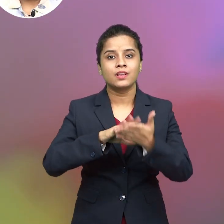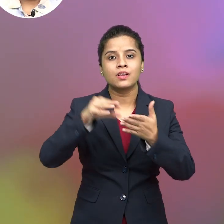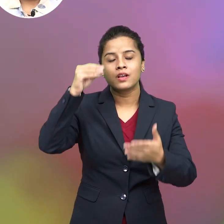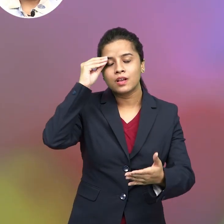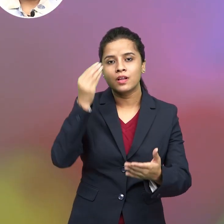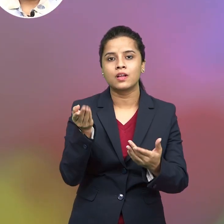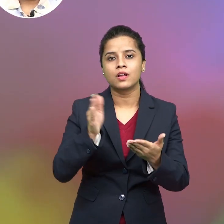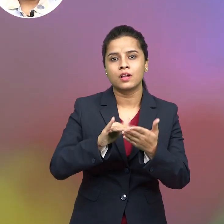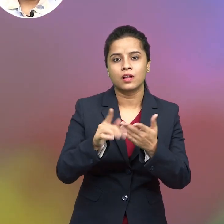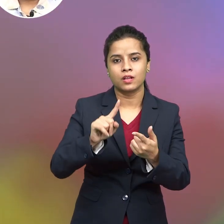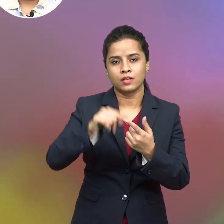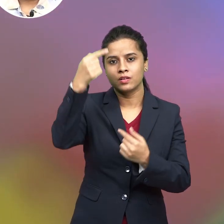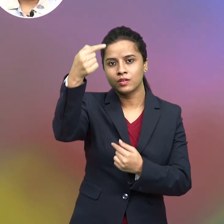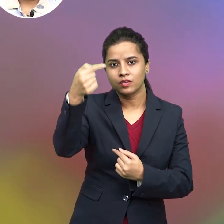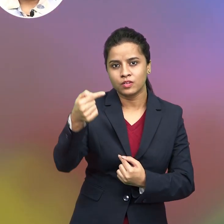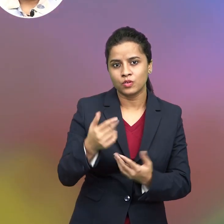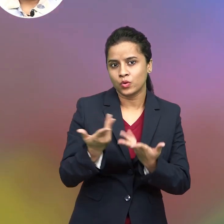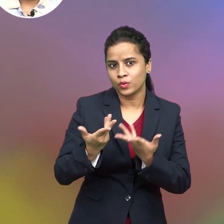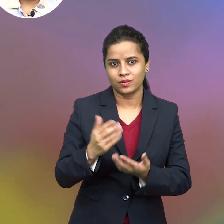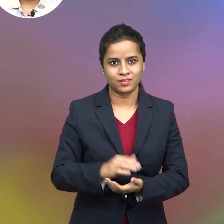Learning outcomes.